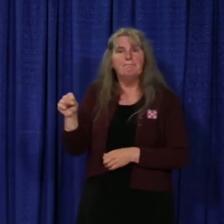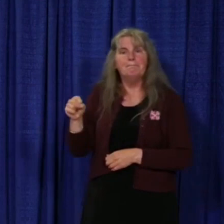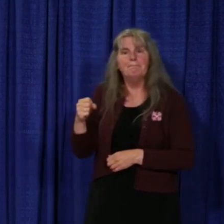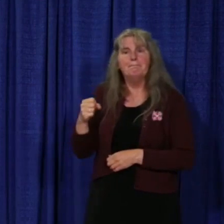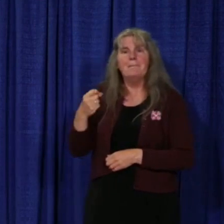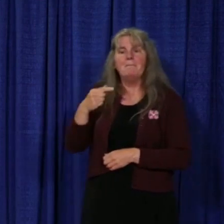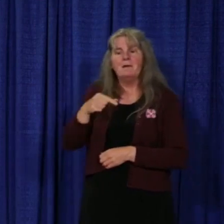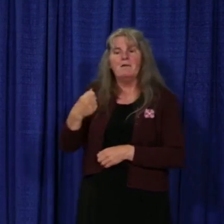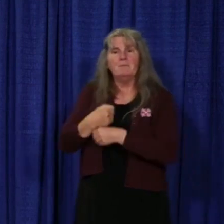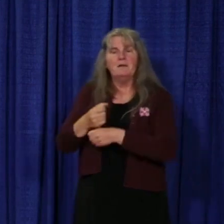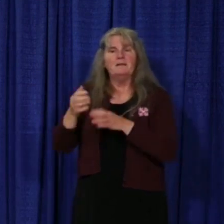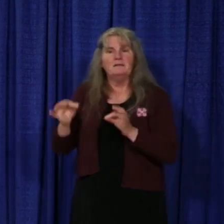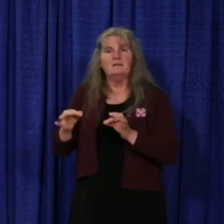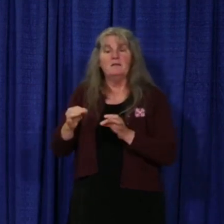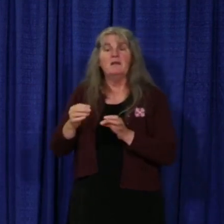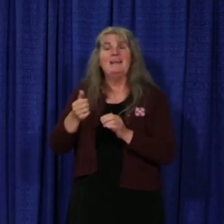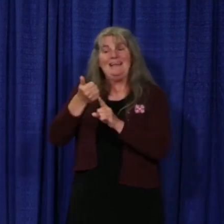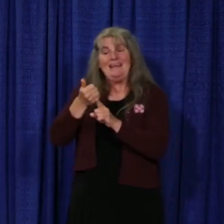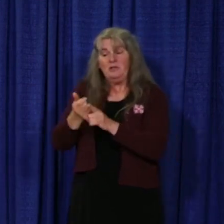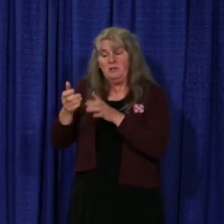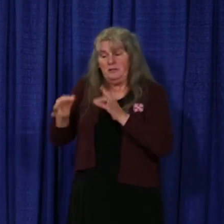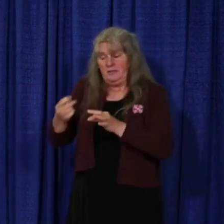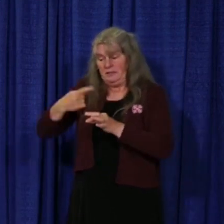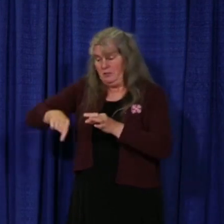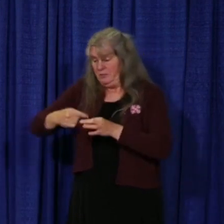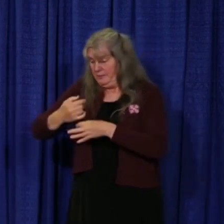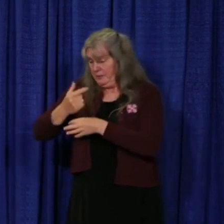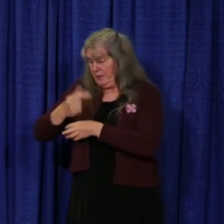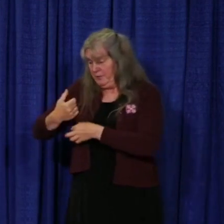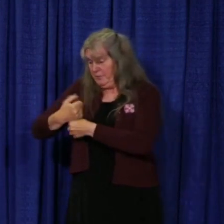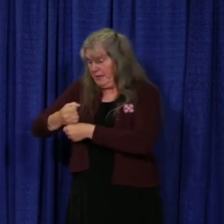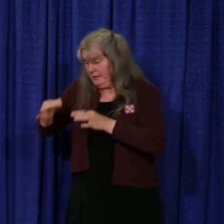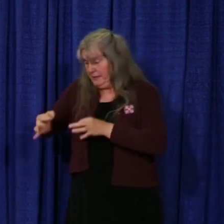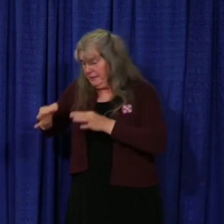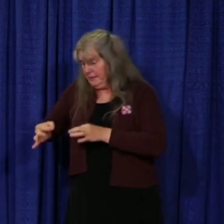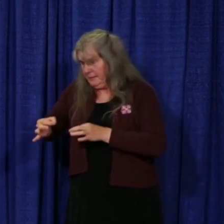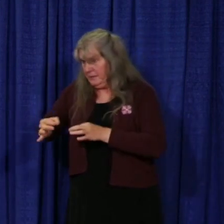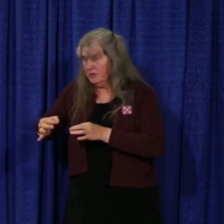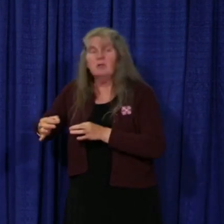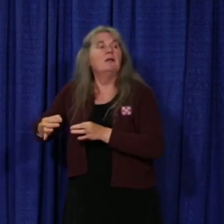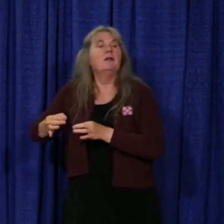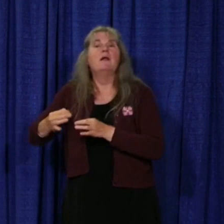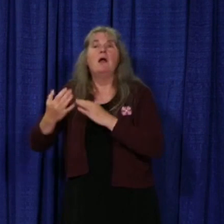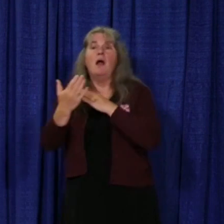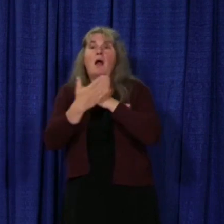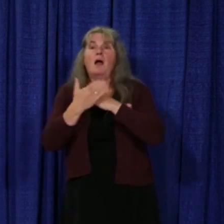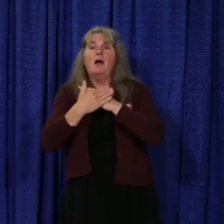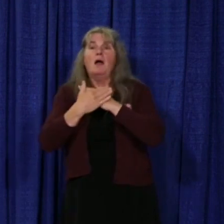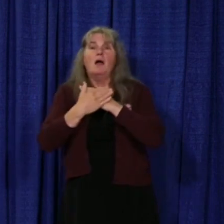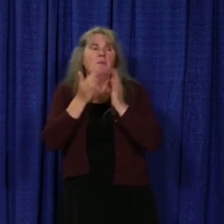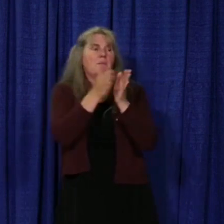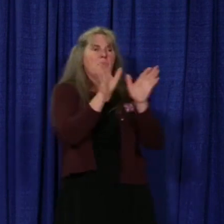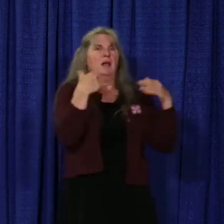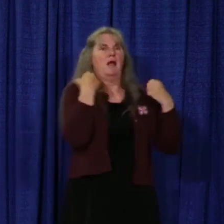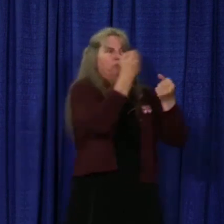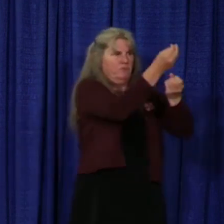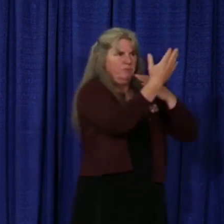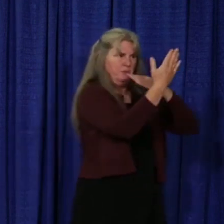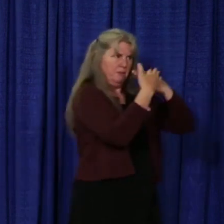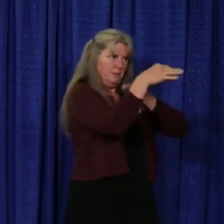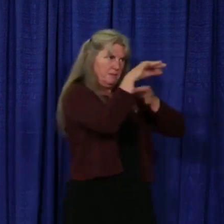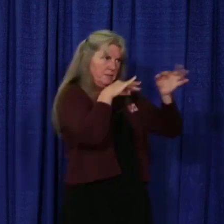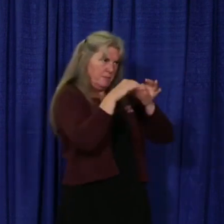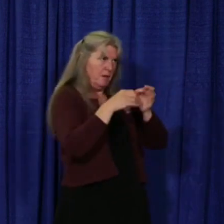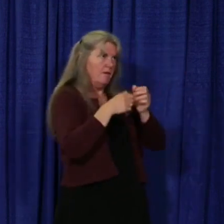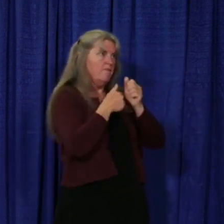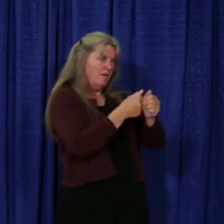course, every decision that we're making during a pandemic, it does follow recommendations from public health, whether it's opening